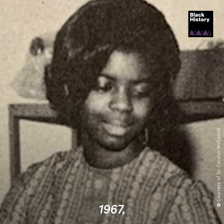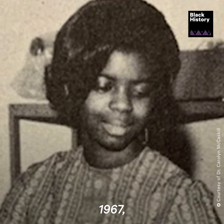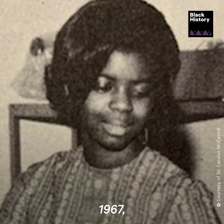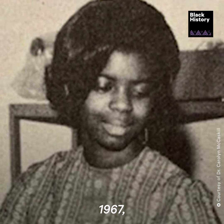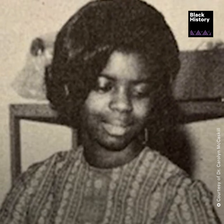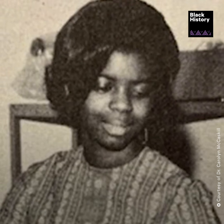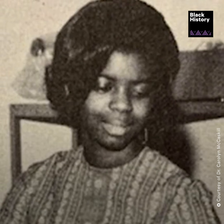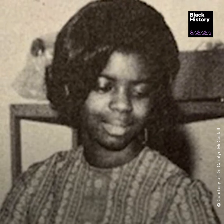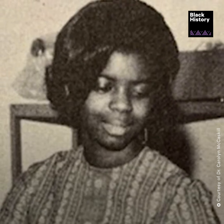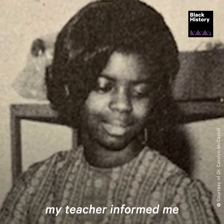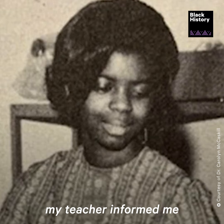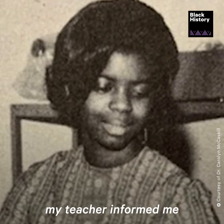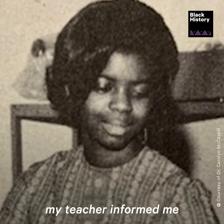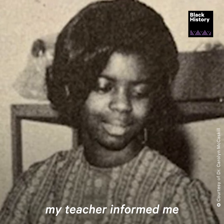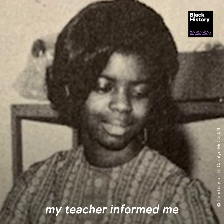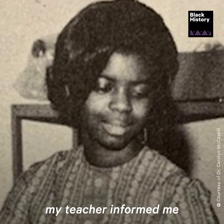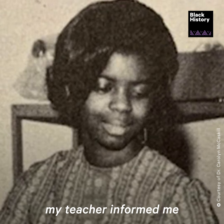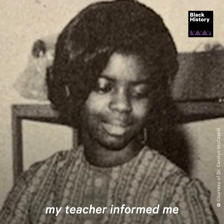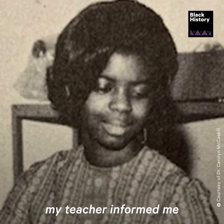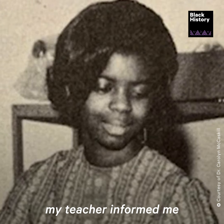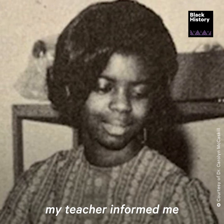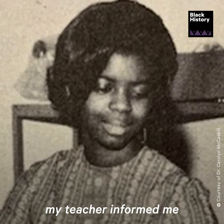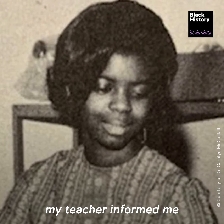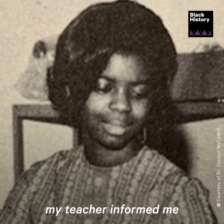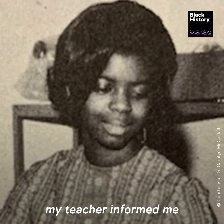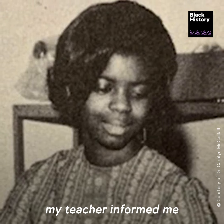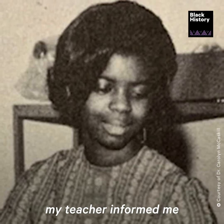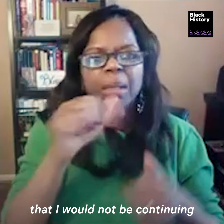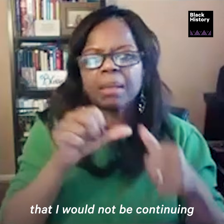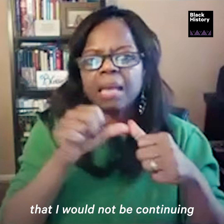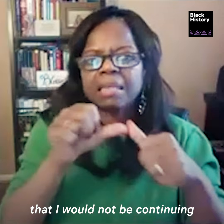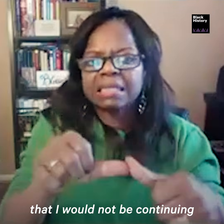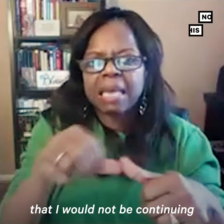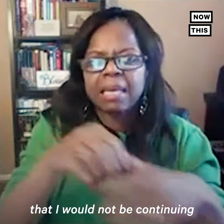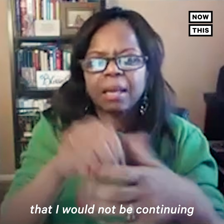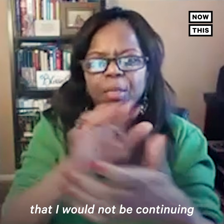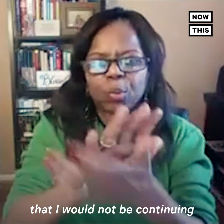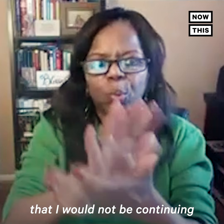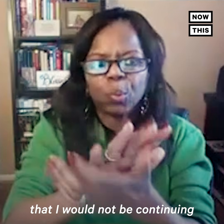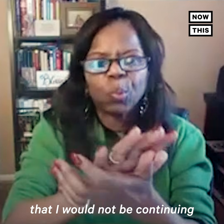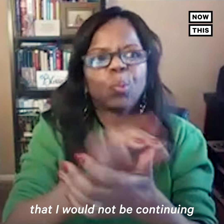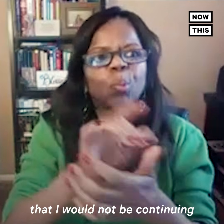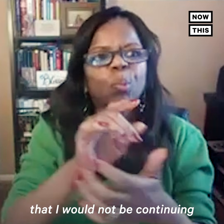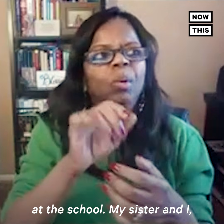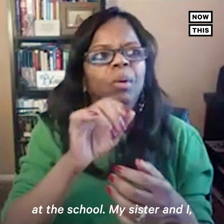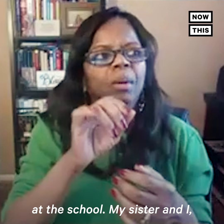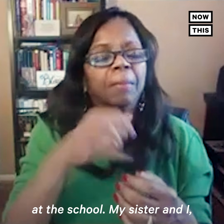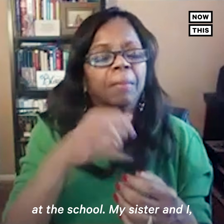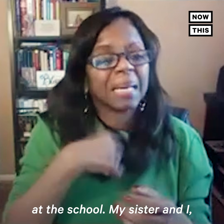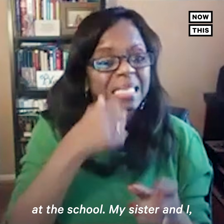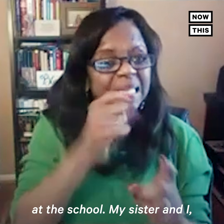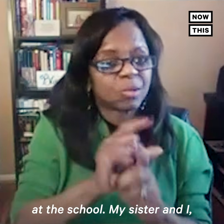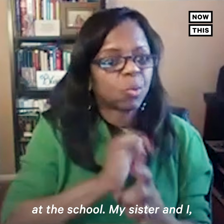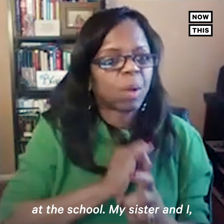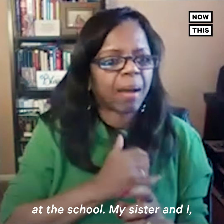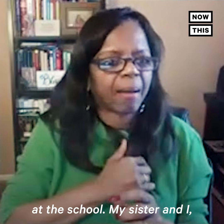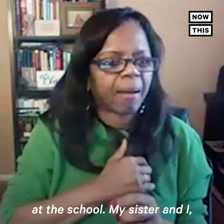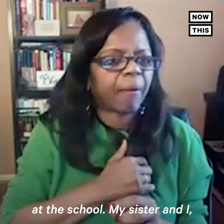1967, my teacher informed me that I would not be continuing at the school. My sister and